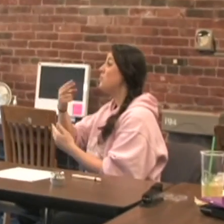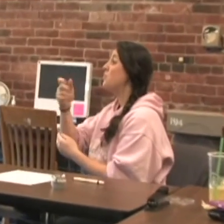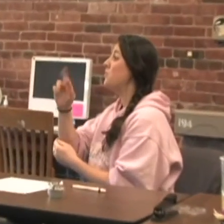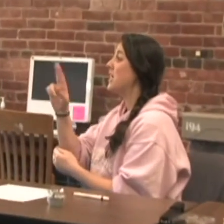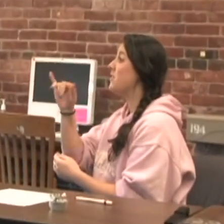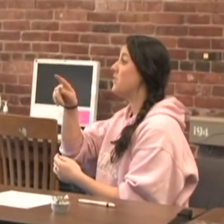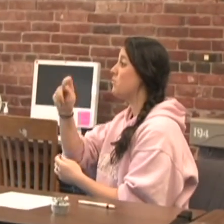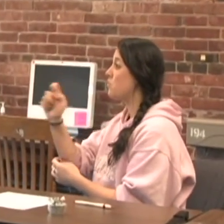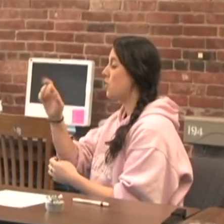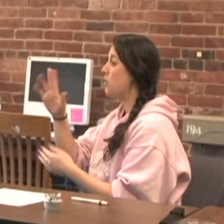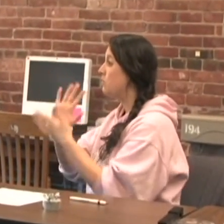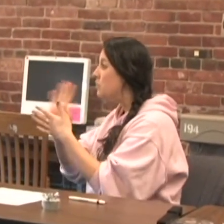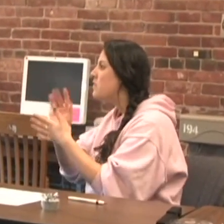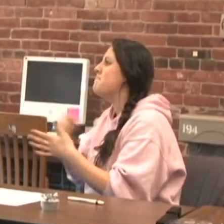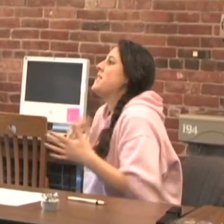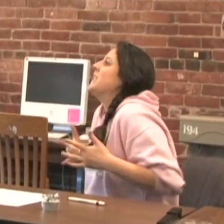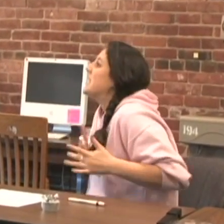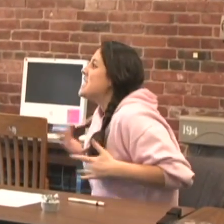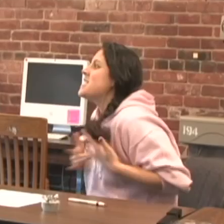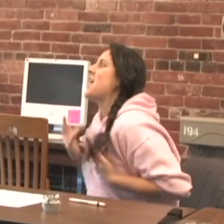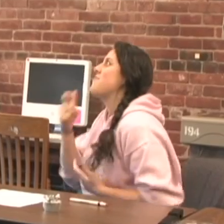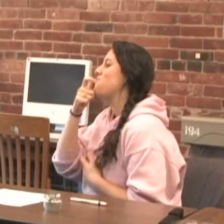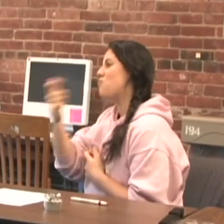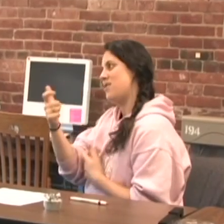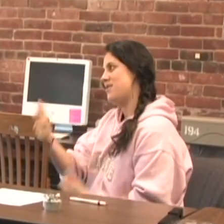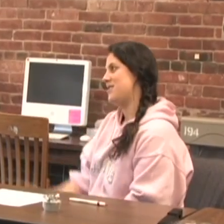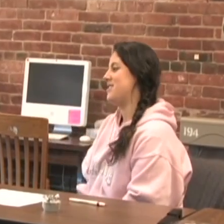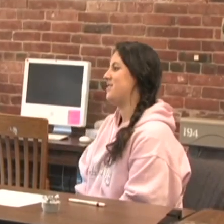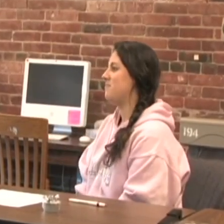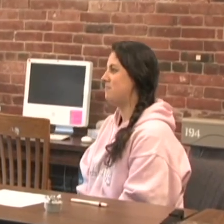For NUTV, I'm Young Kim.